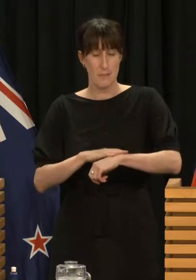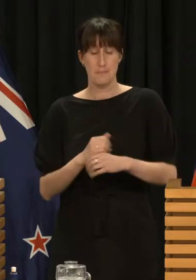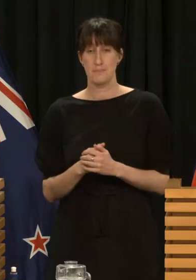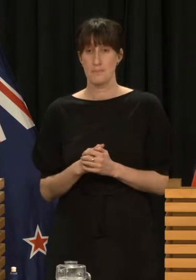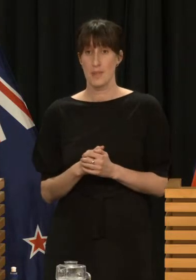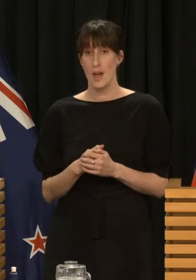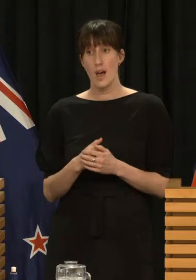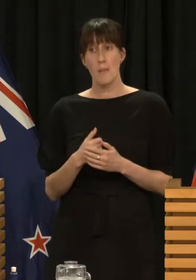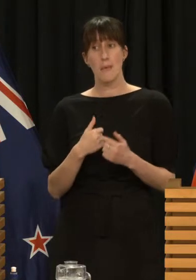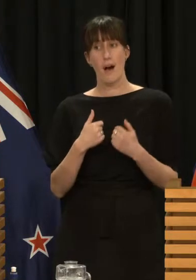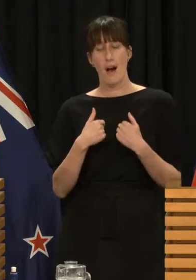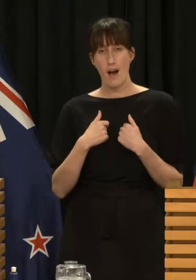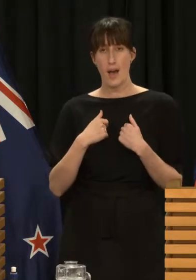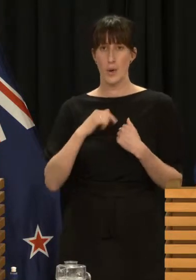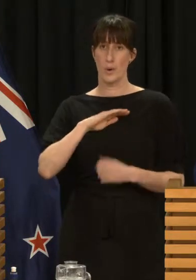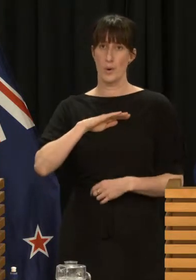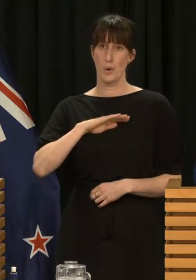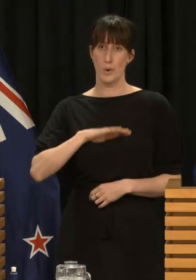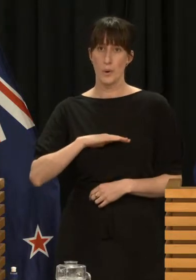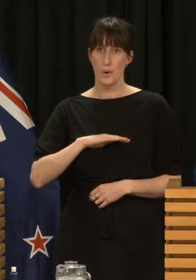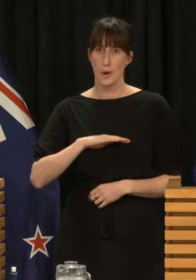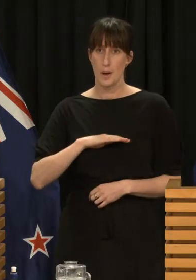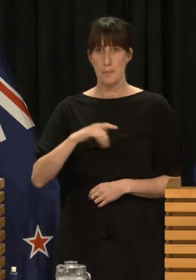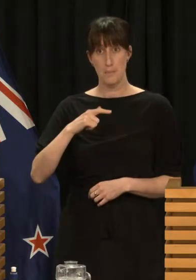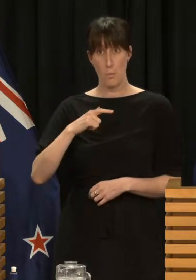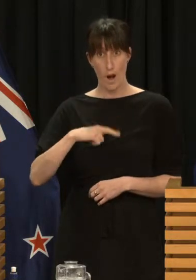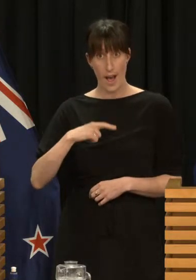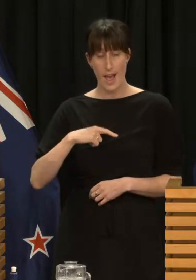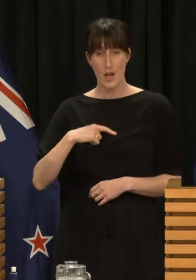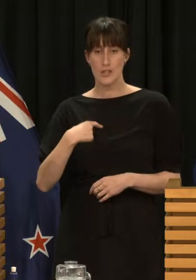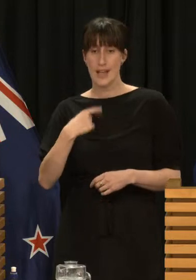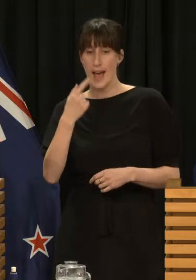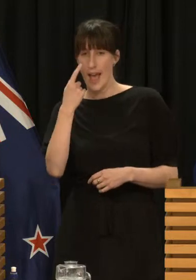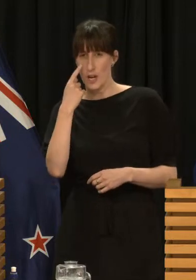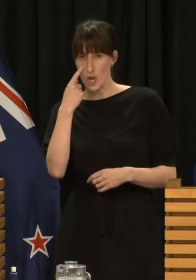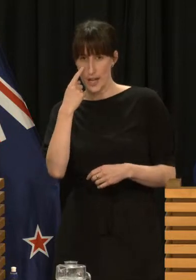that I take comfort from is looking at the timetable